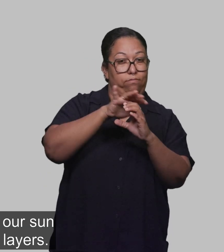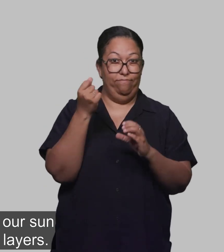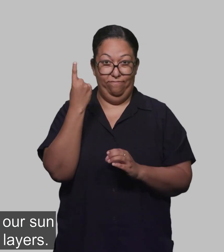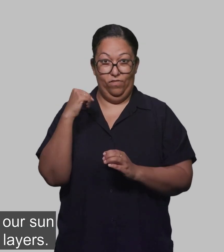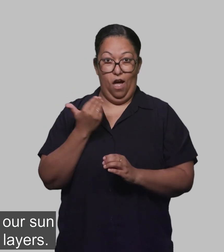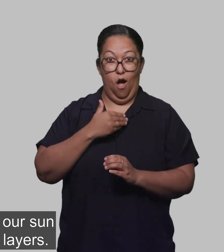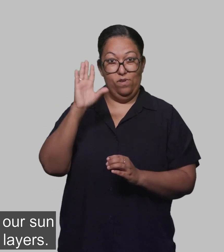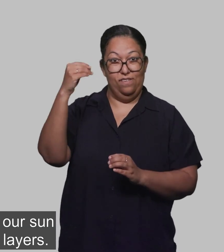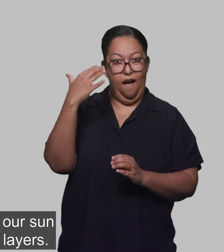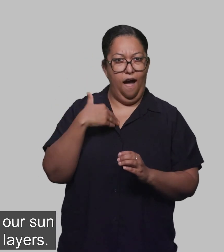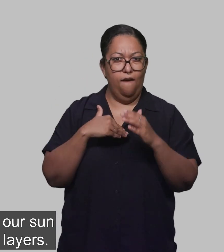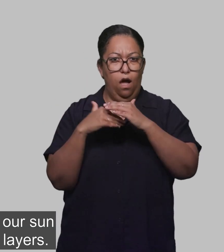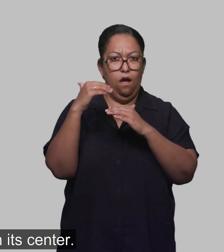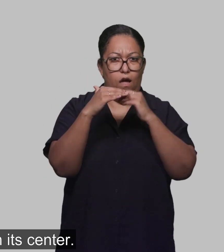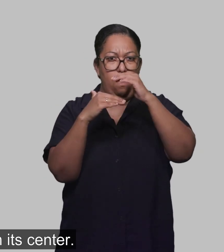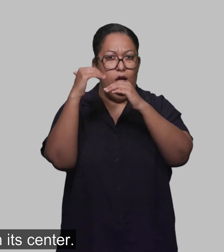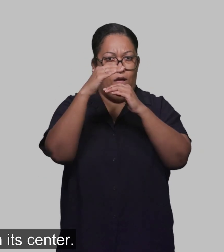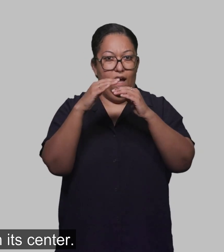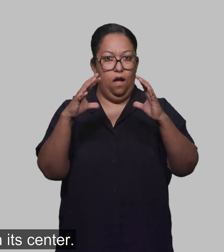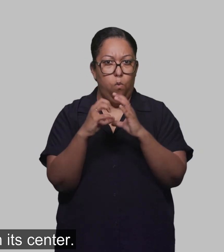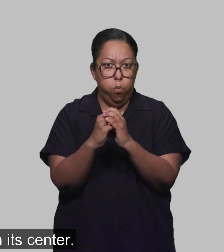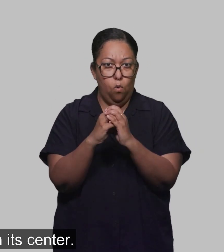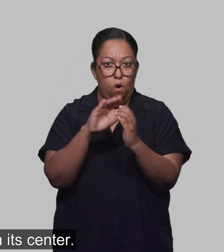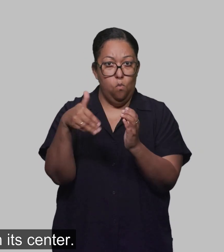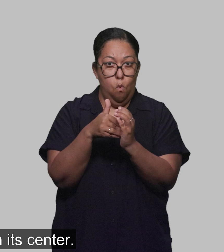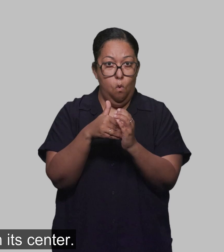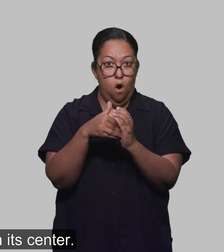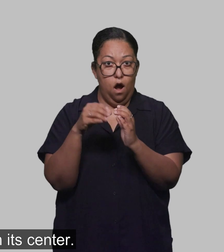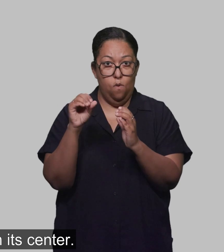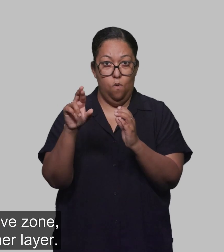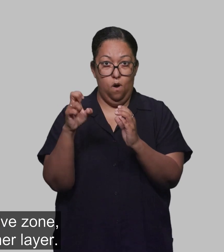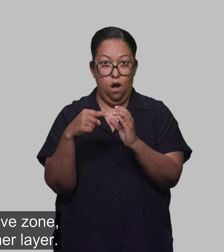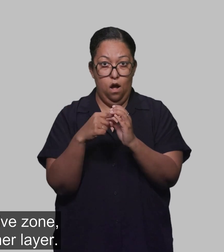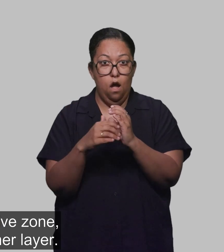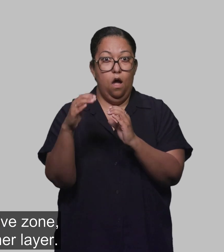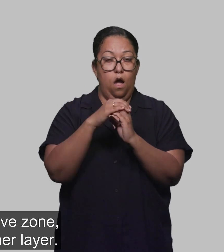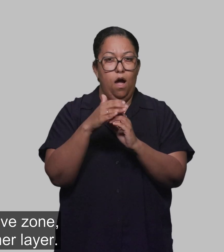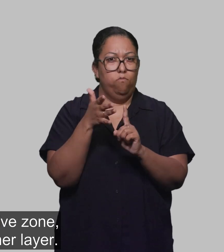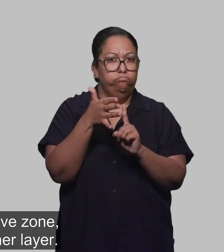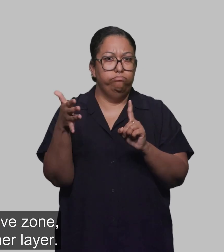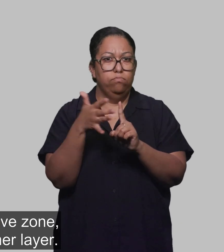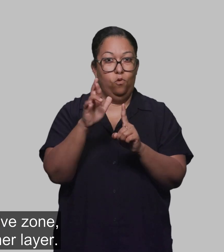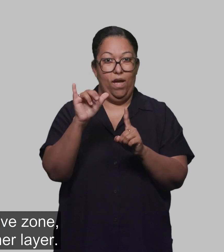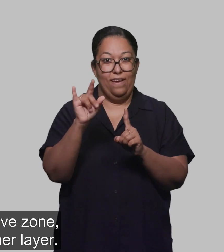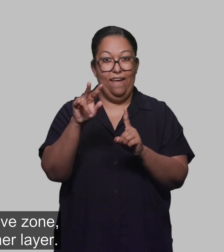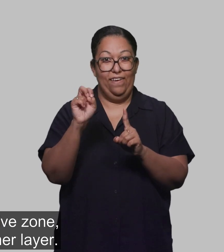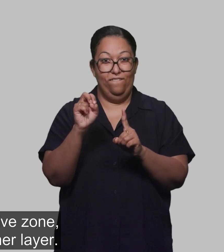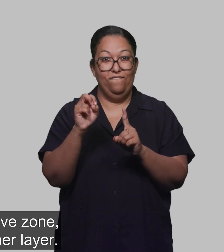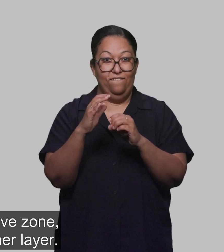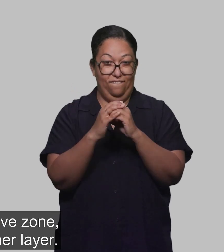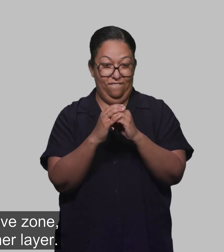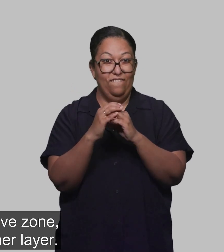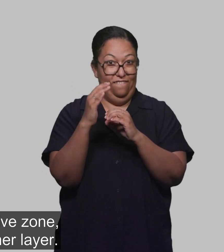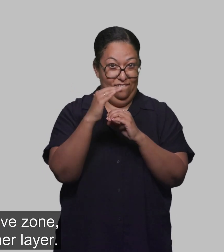our sun, it has different layers. It has the core in its center. It has a radiative